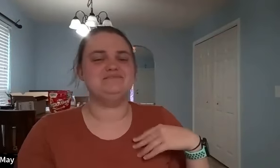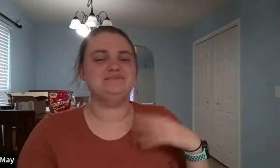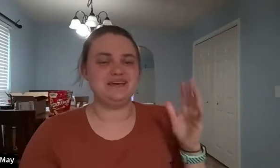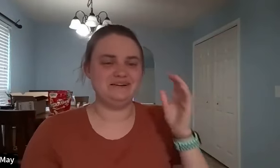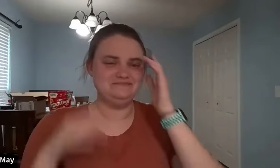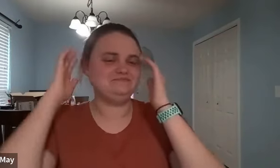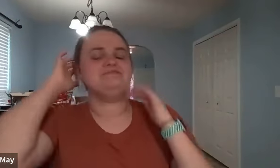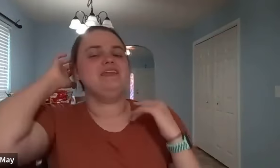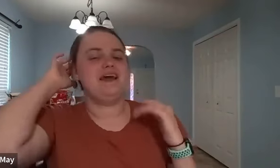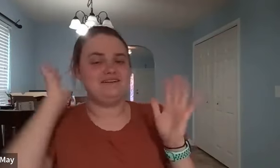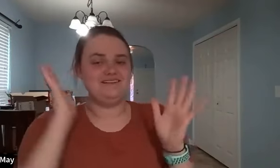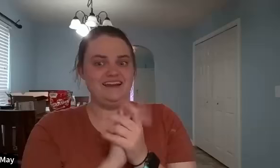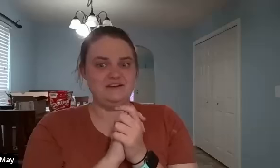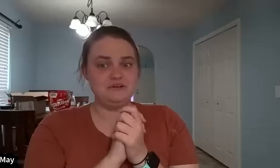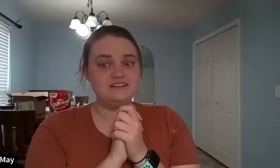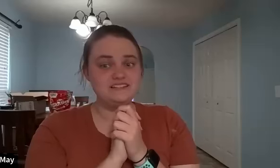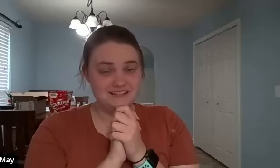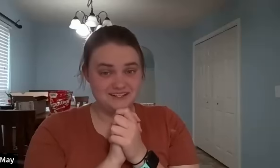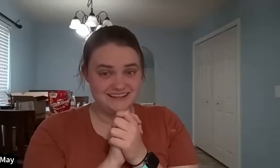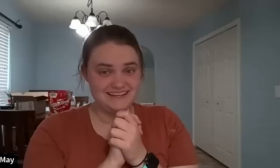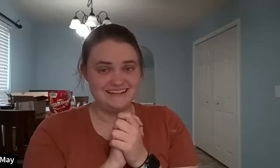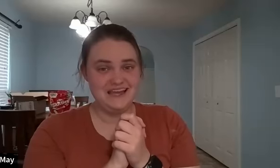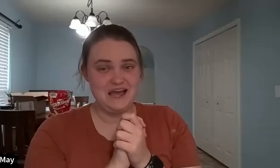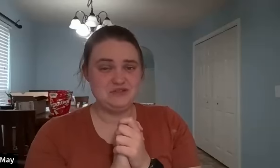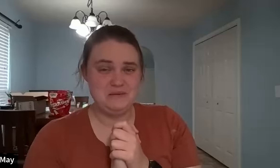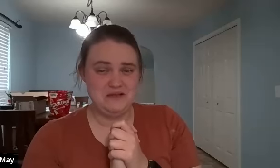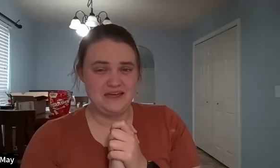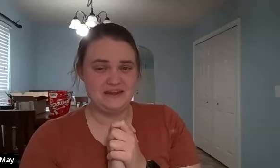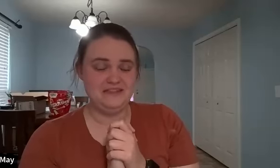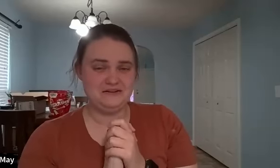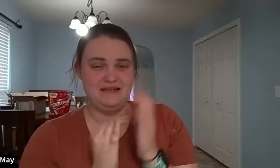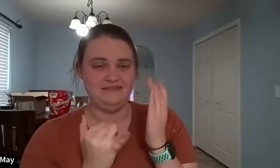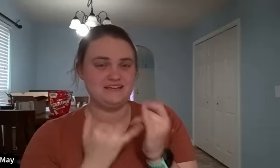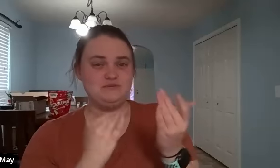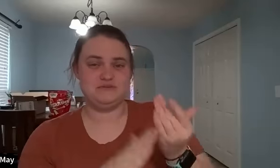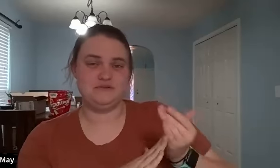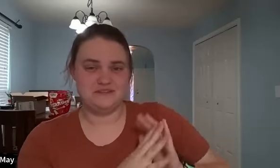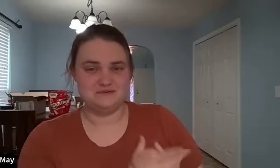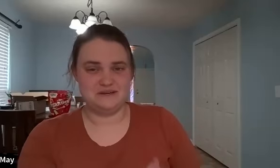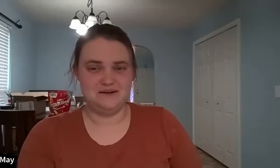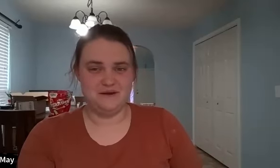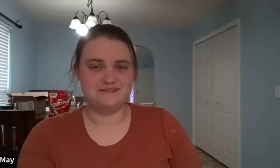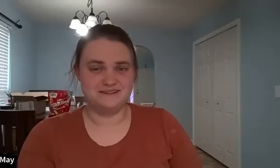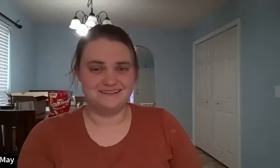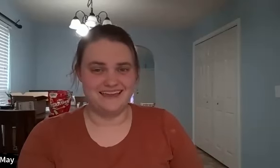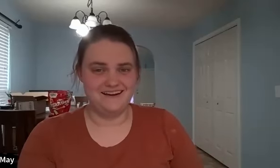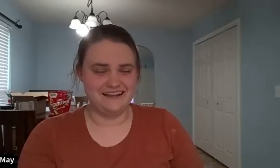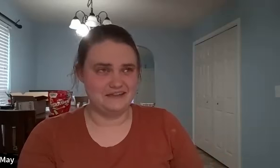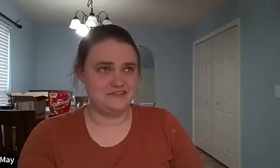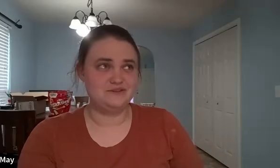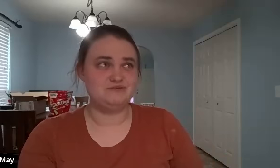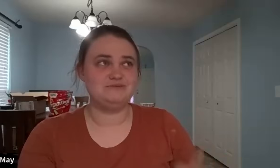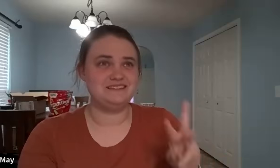So, all right. Well, y'all did good. I'm sorry about that last one before this one. That was a little chaotic. I think it was supposed to be